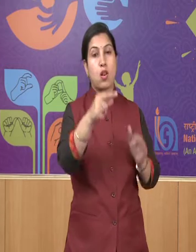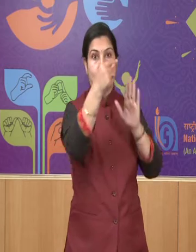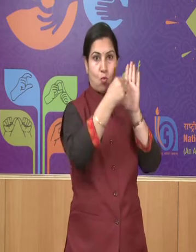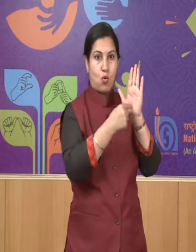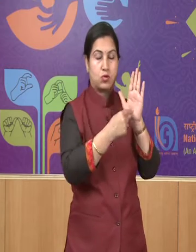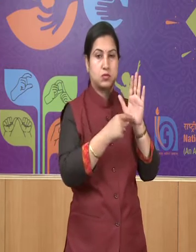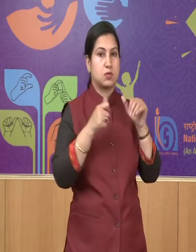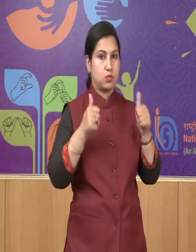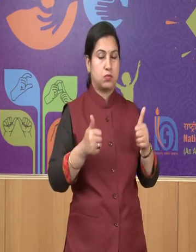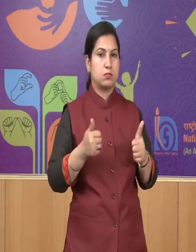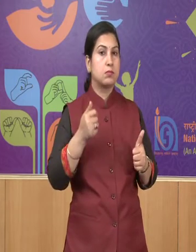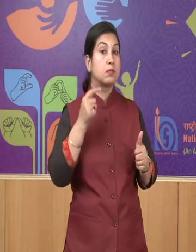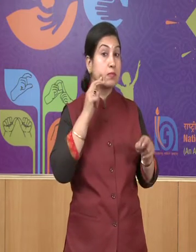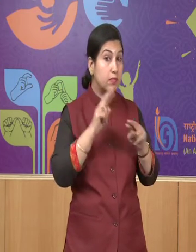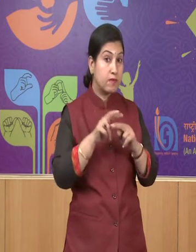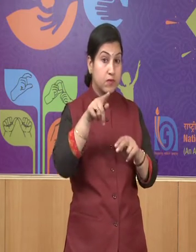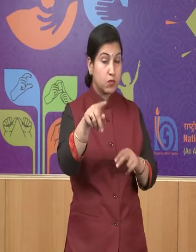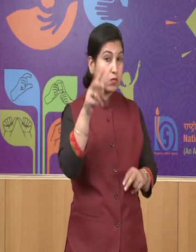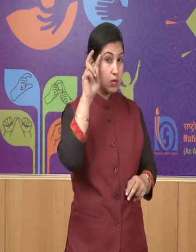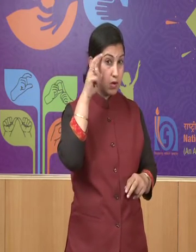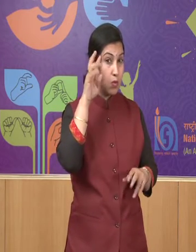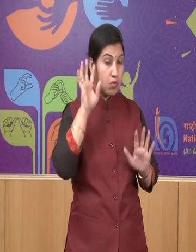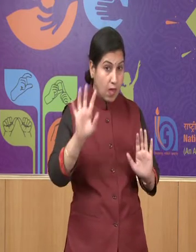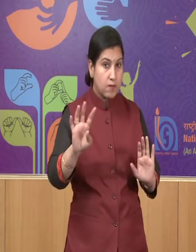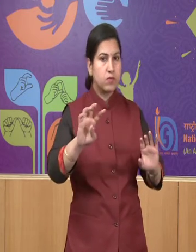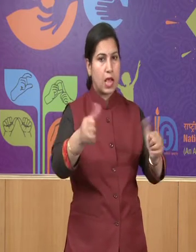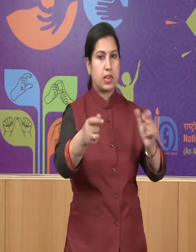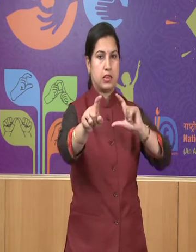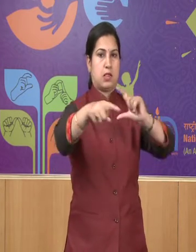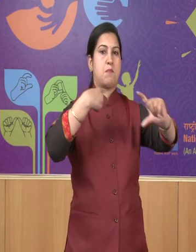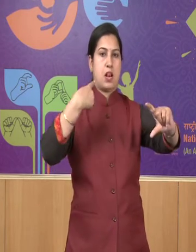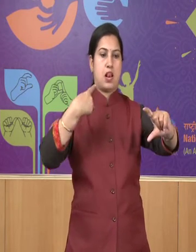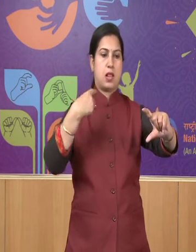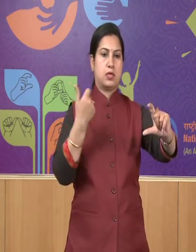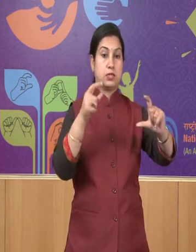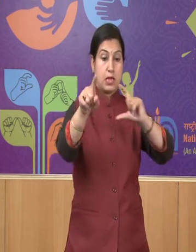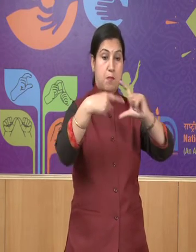If you have any query, you can email us at